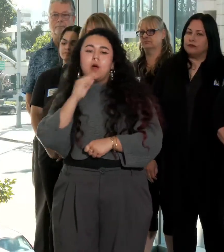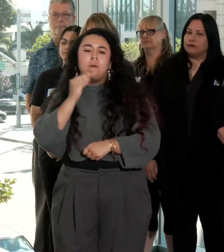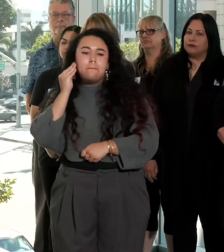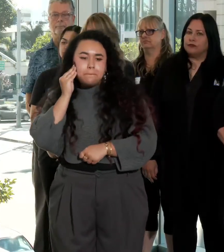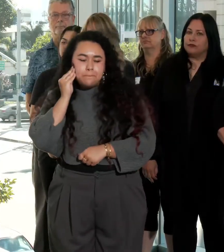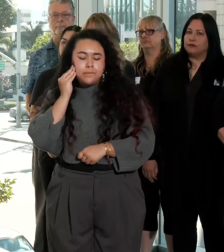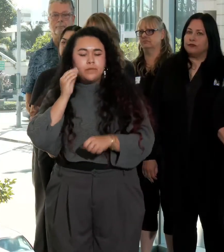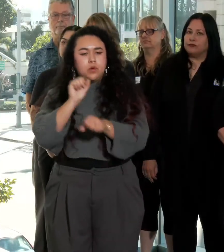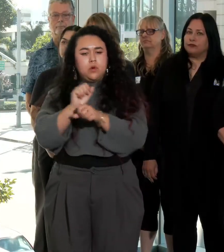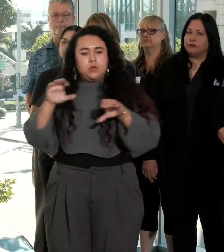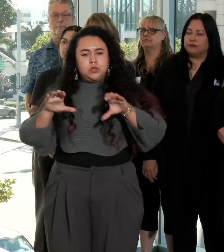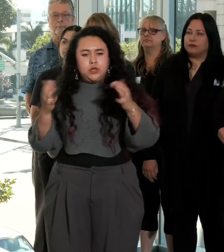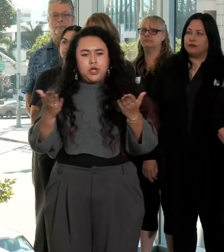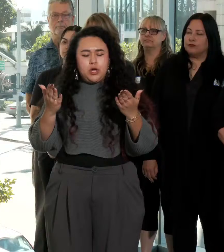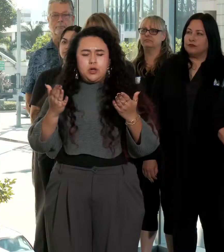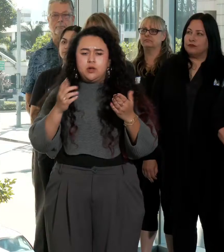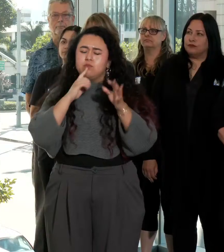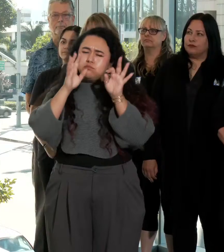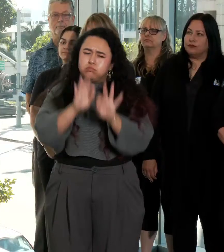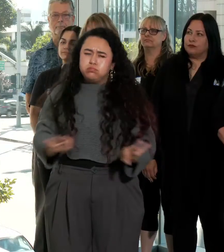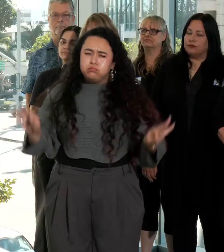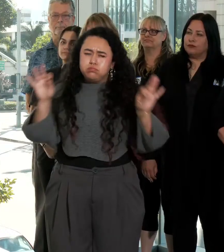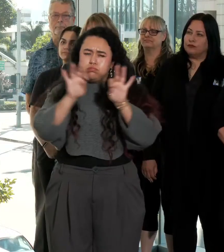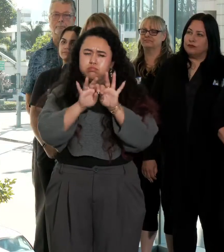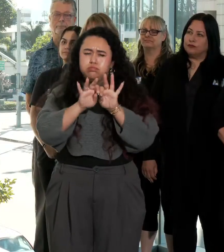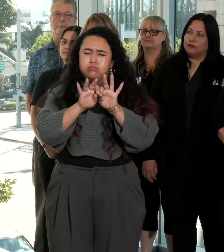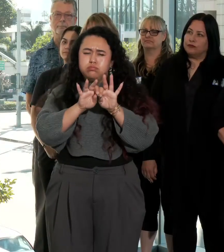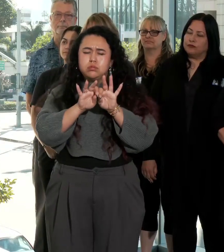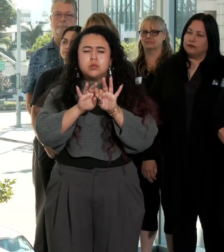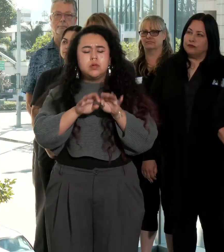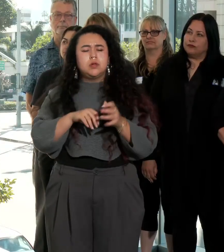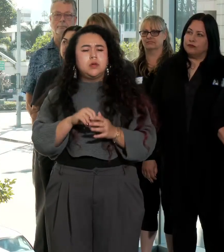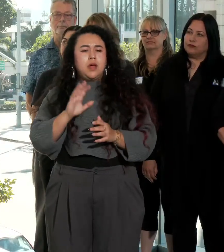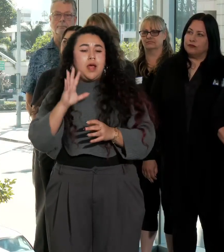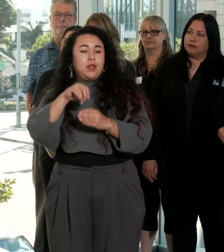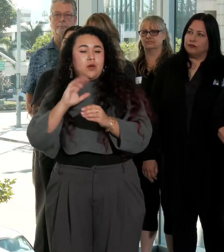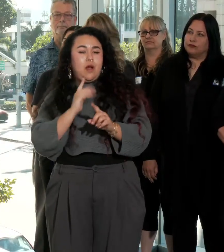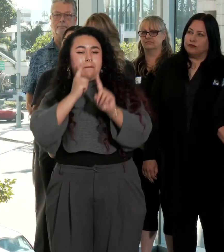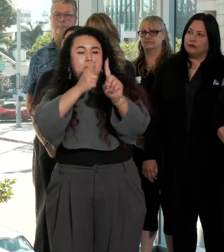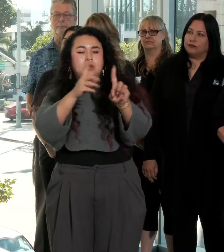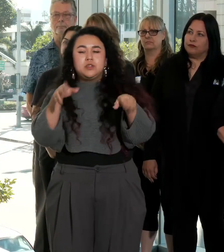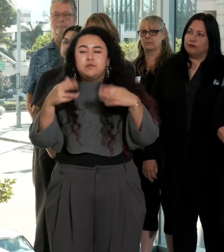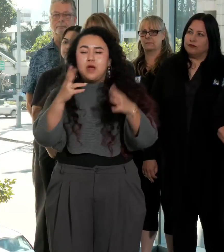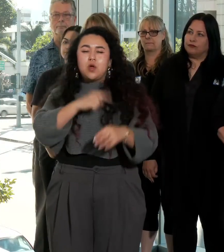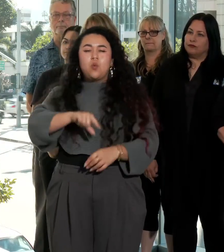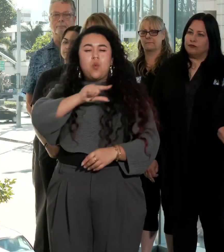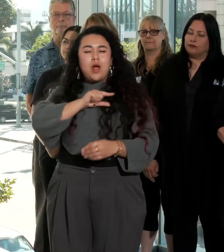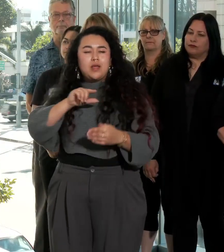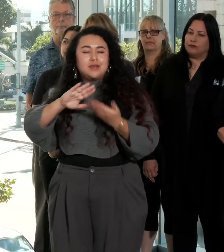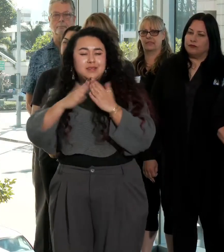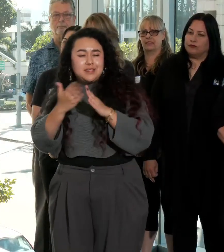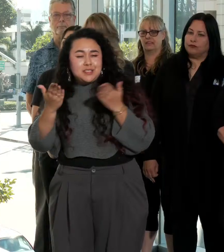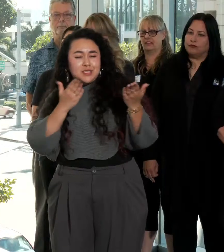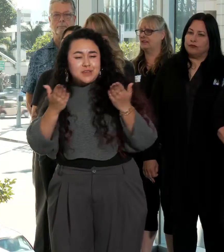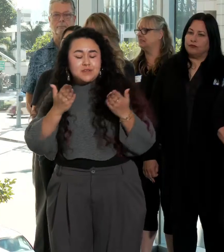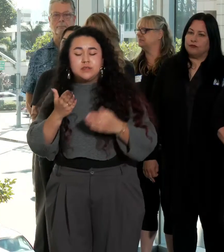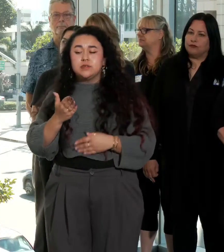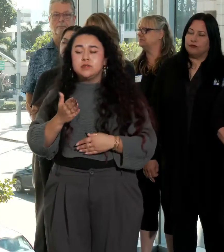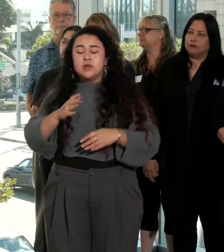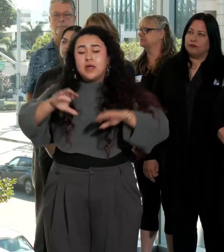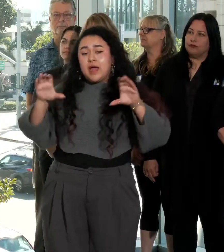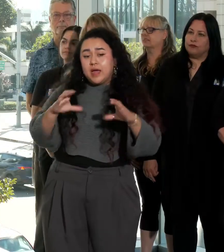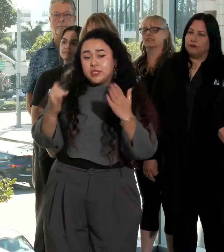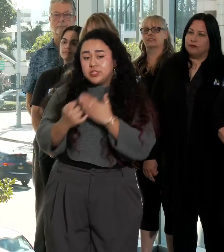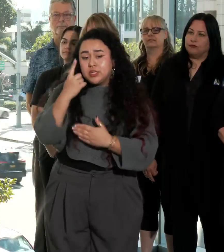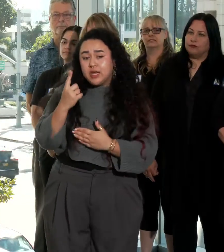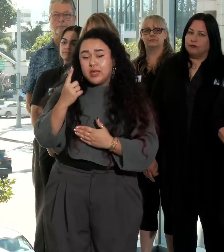we do here is certainly invaluable. It's a part of our mission to deliver quality city services, and this action